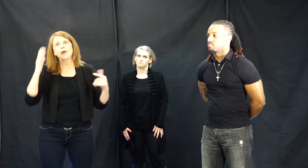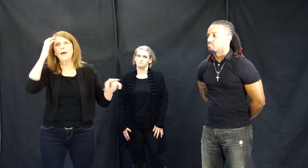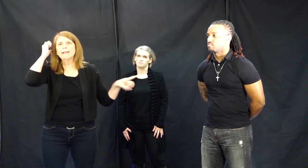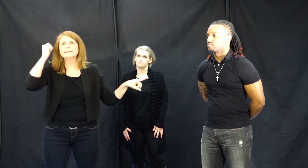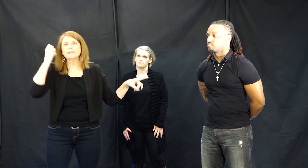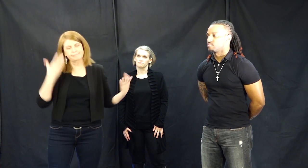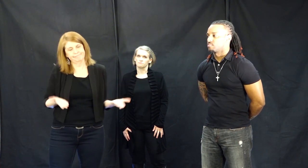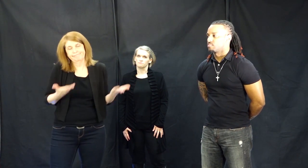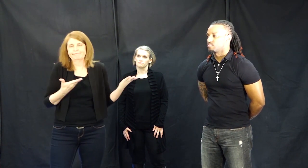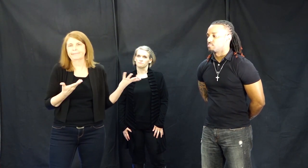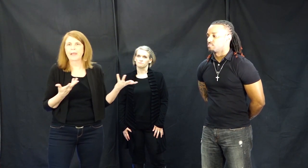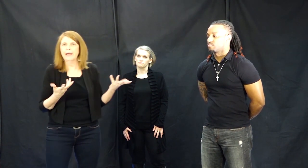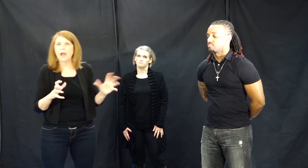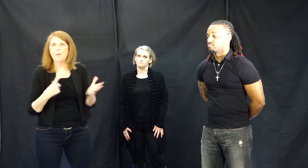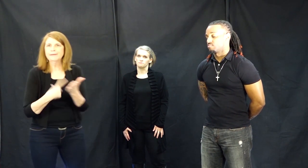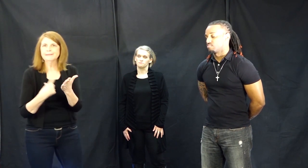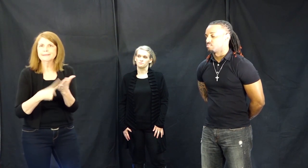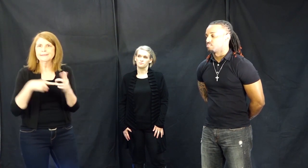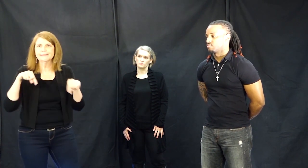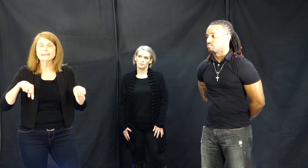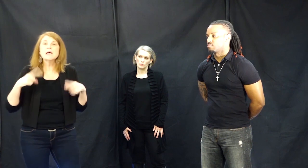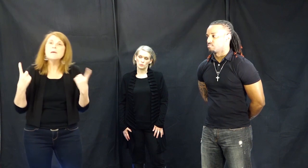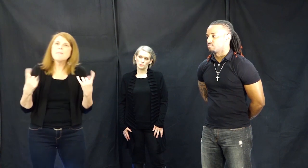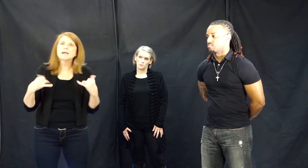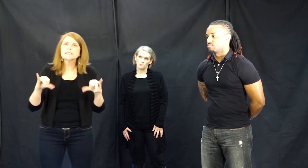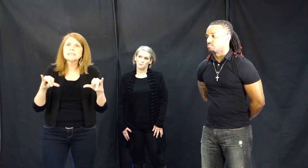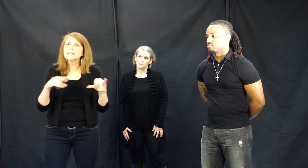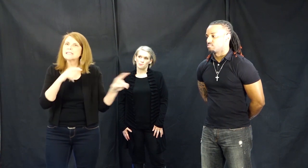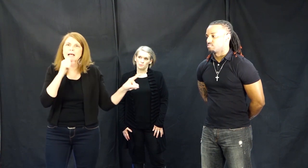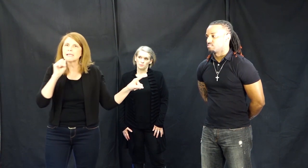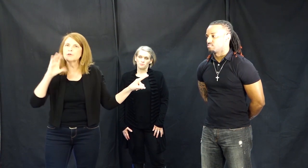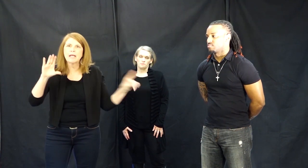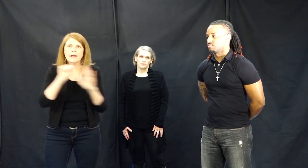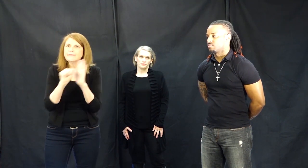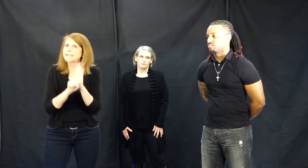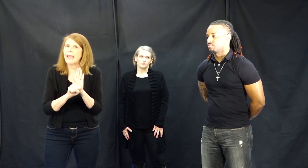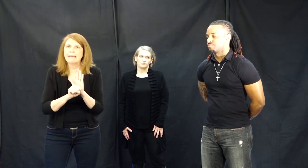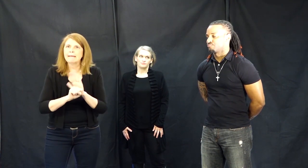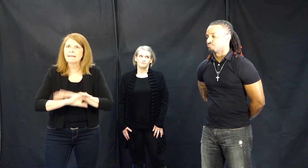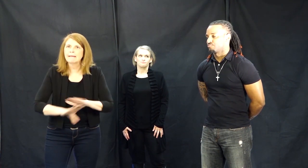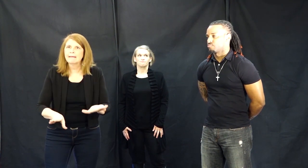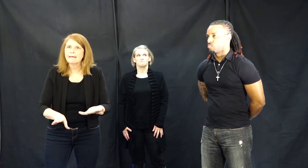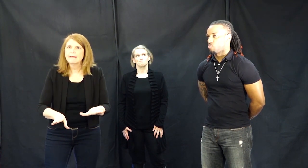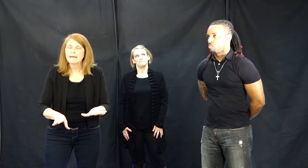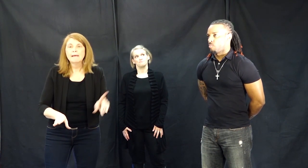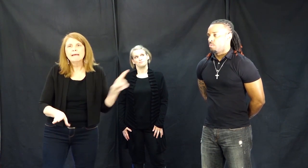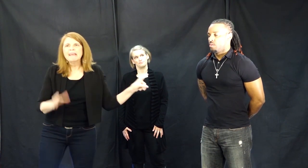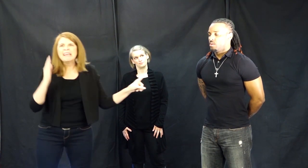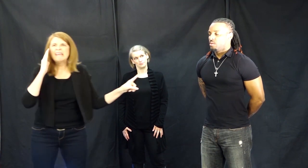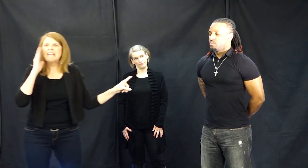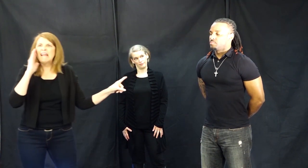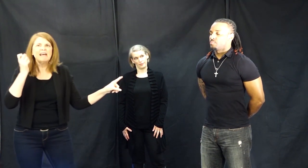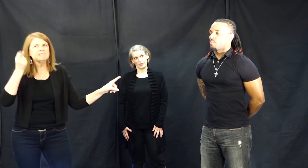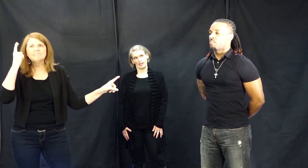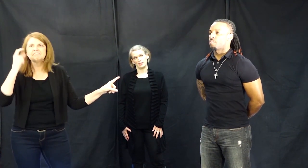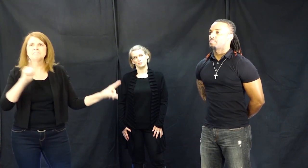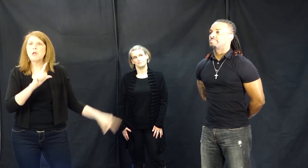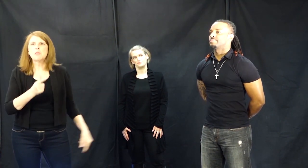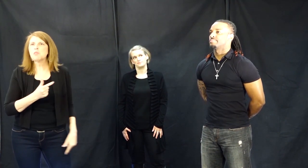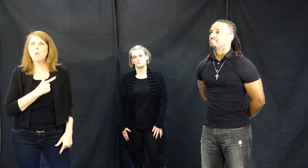would rather not have this debate. I'll remind you that he is not Secretary of State. He knows nothing of loyalty. Smells like new